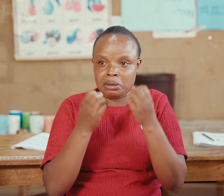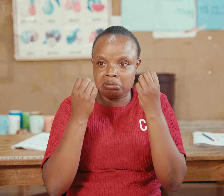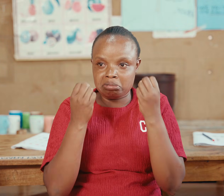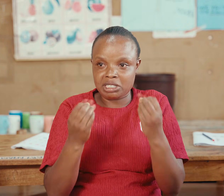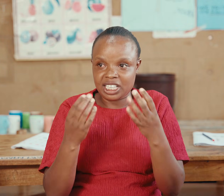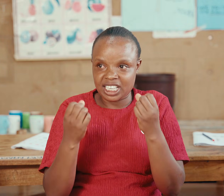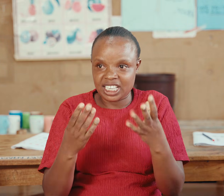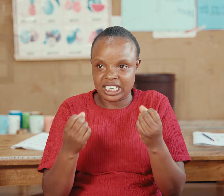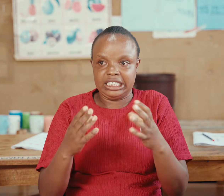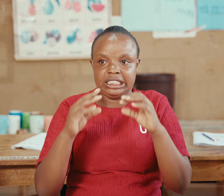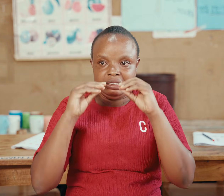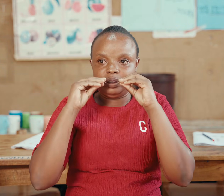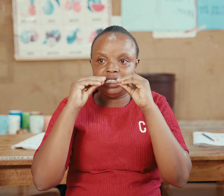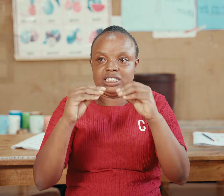That they can help us